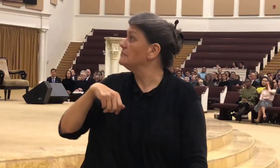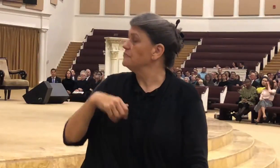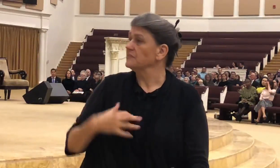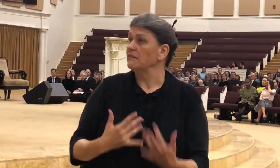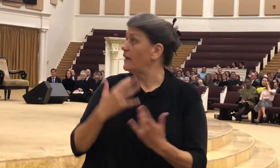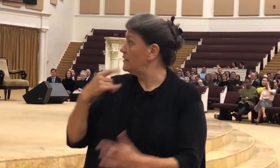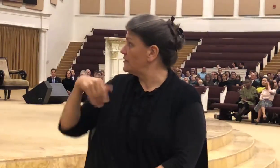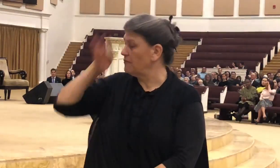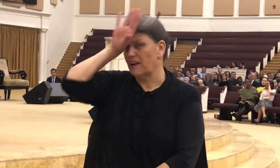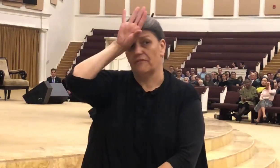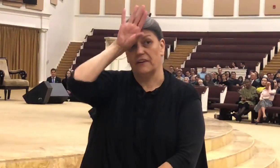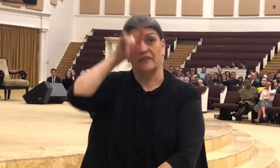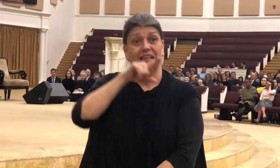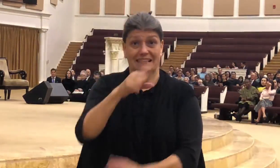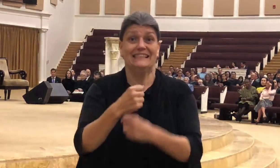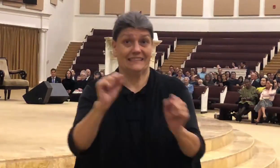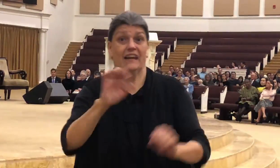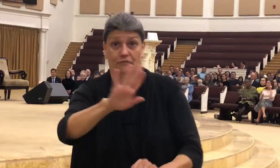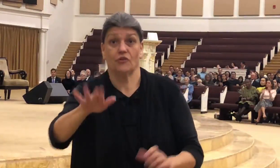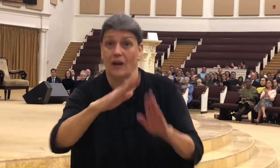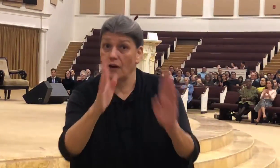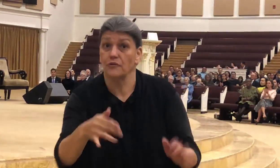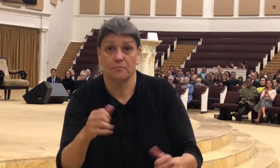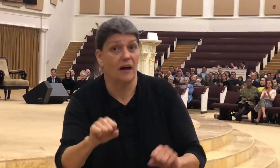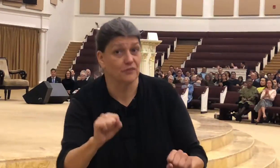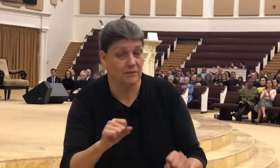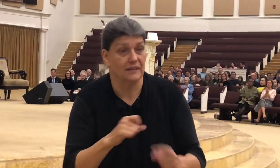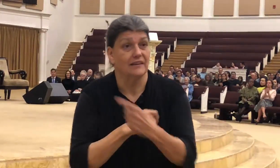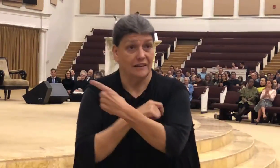Don't give him a big hand. He saved your house, probably.